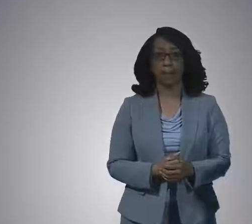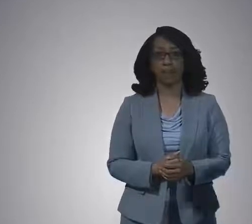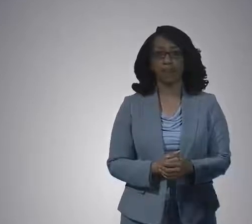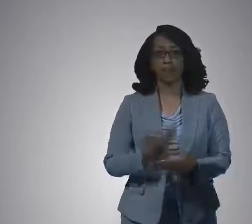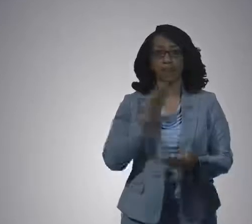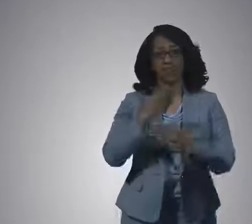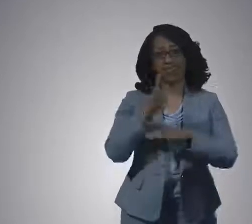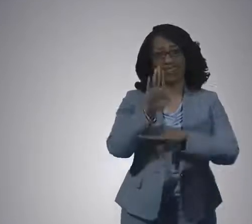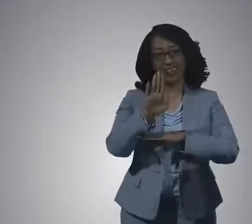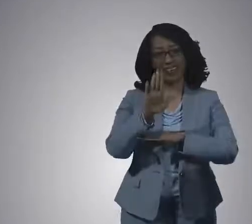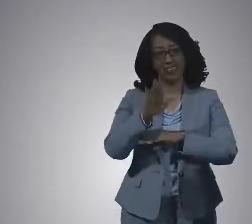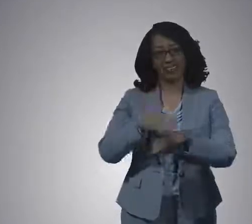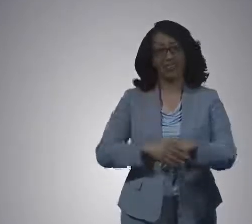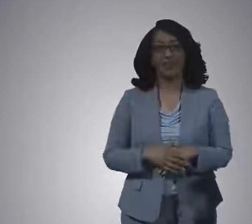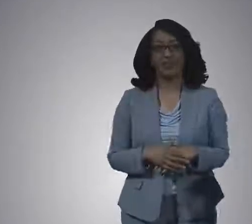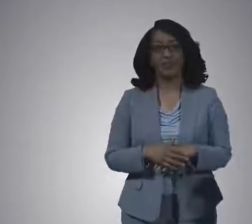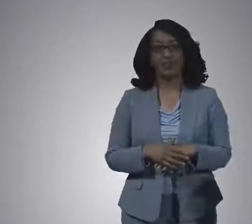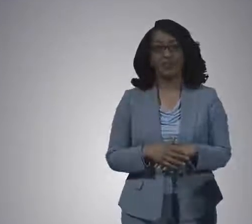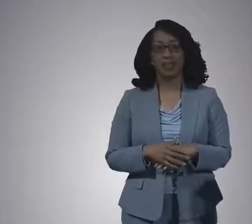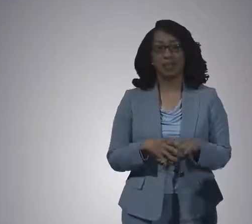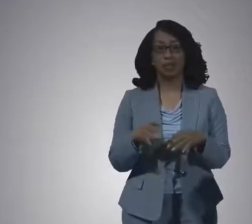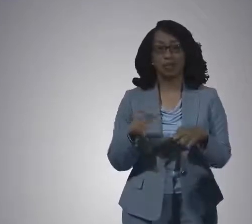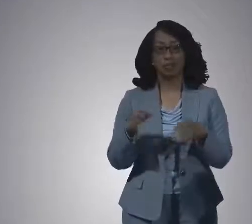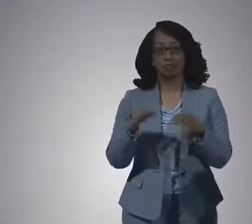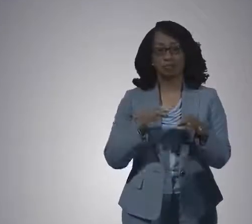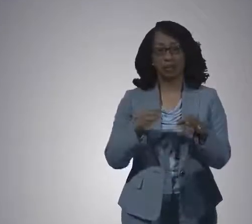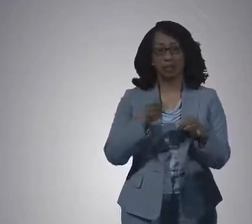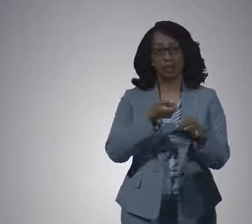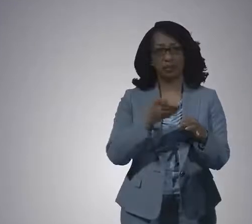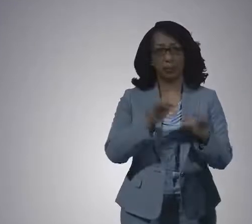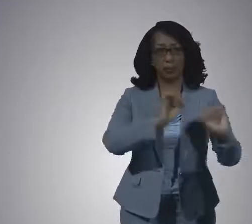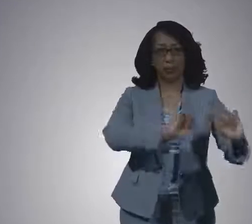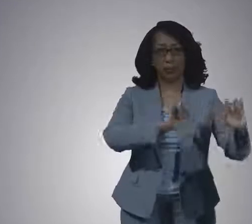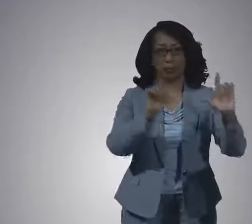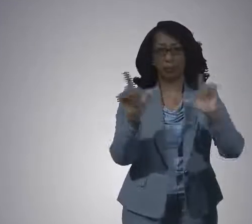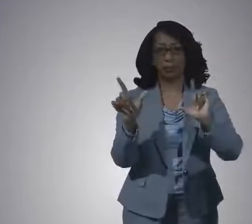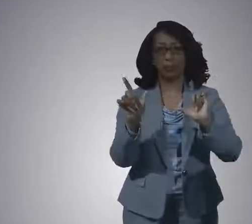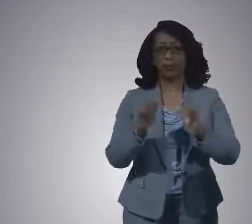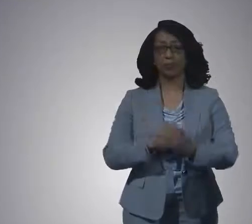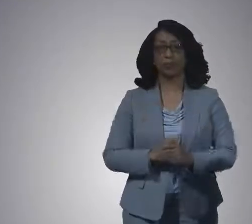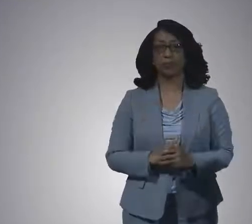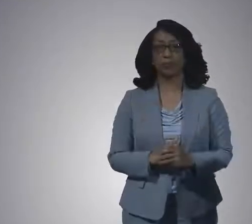Good afternoon, everyone. We're going to go through a couple of slides first.